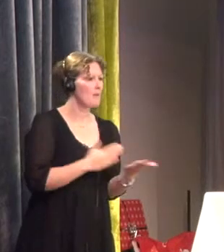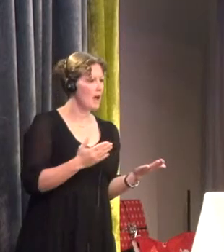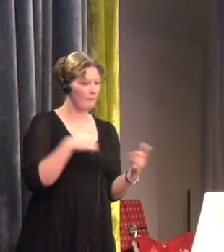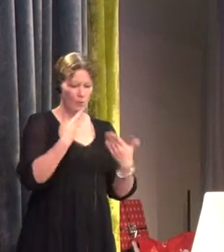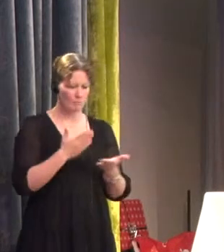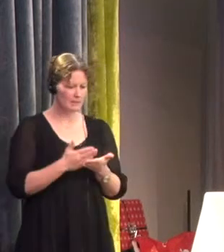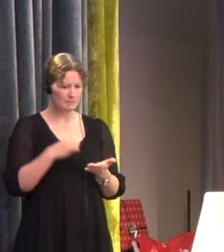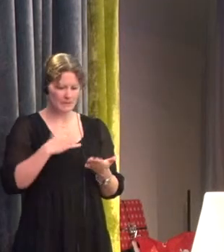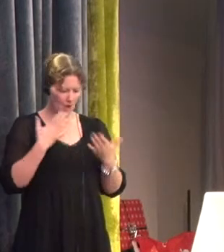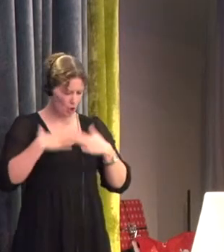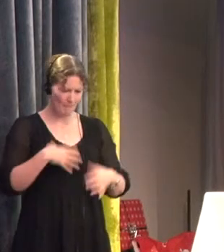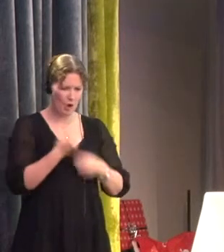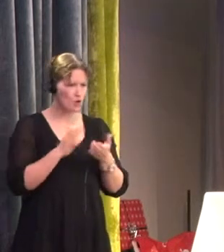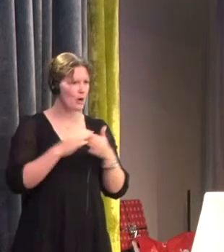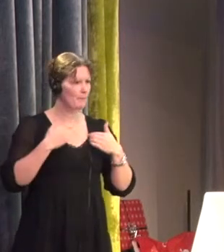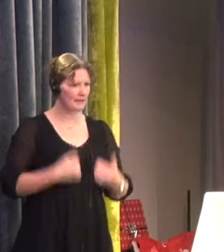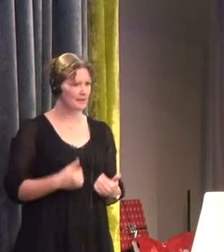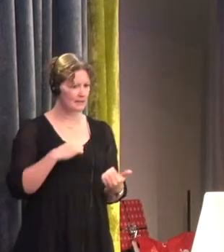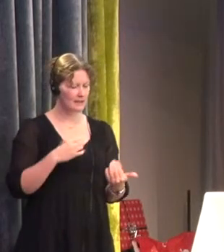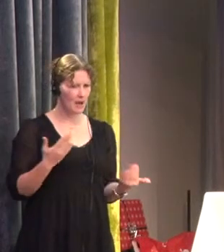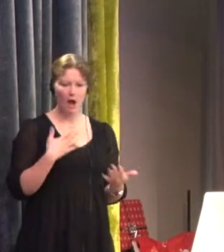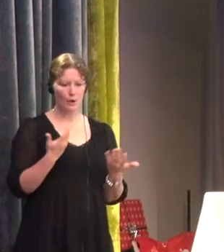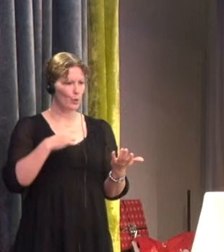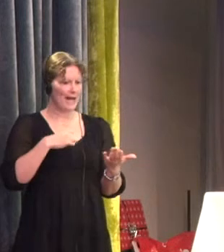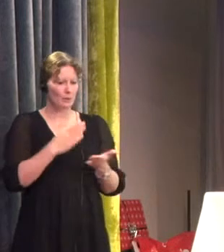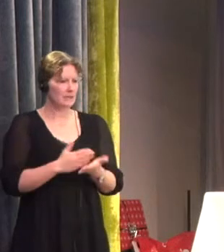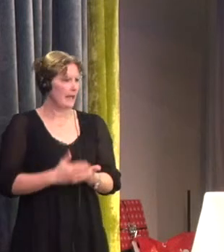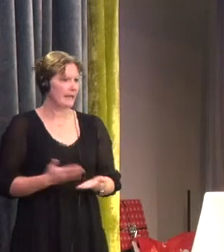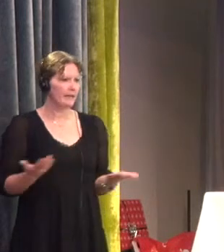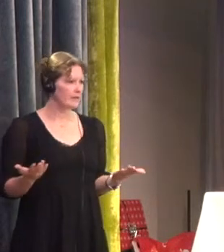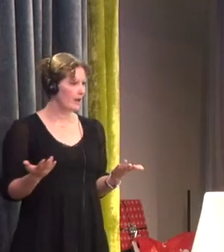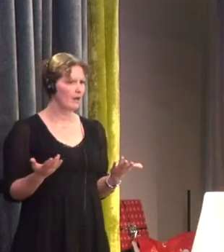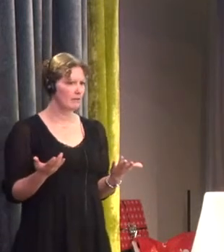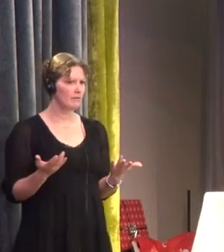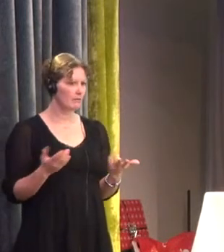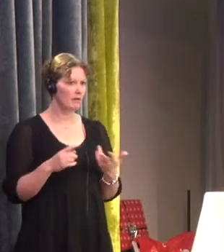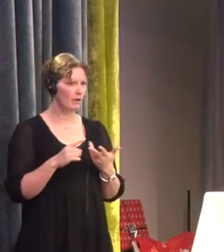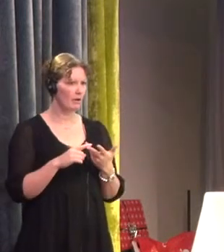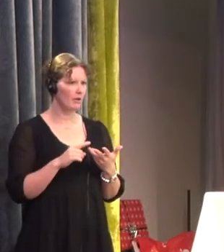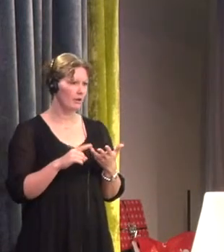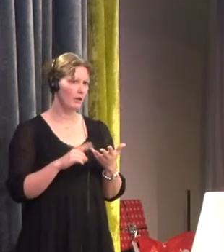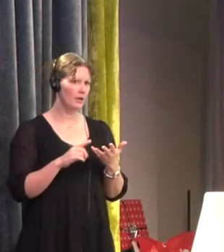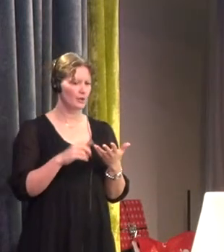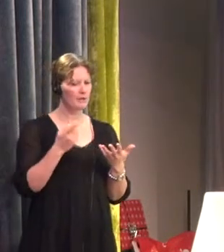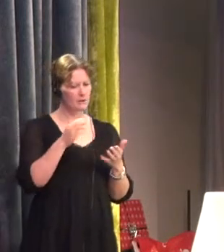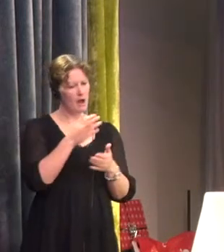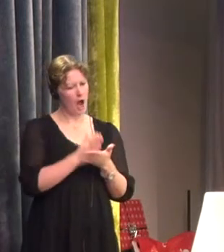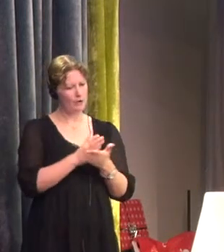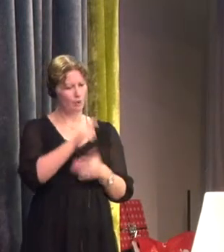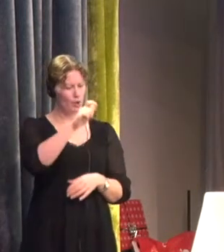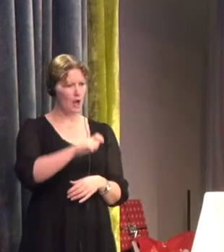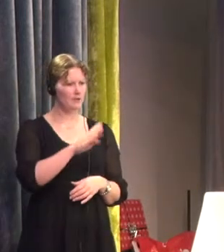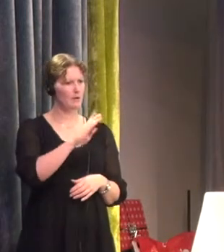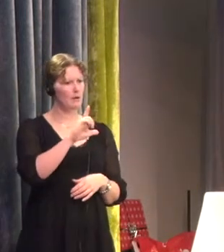of property. The English legal thinker Blackstone said that when a woman entered marriage, she died a legal